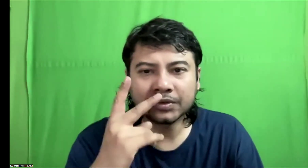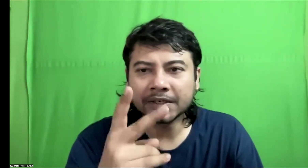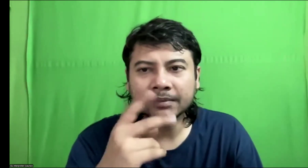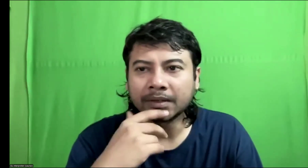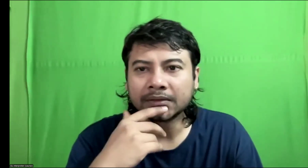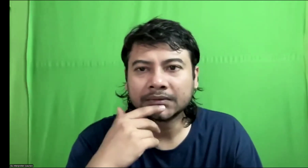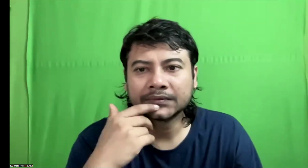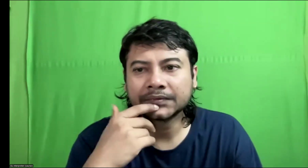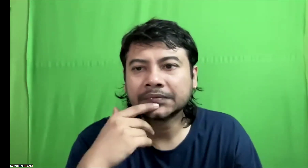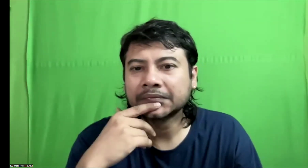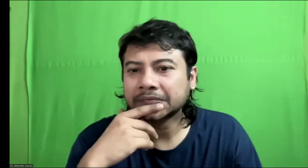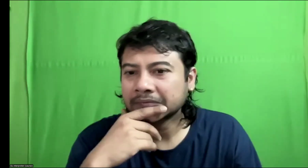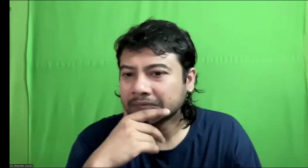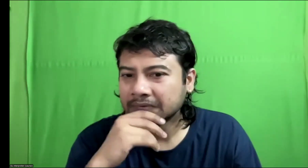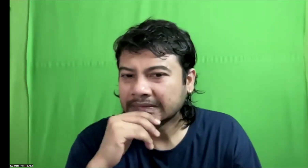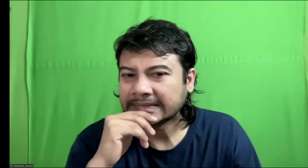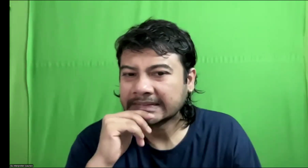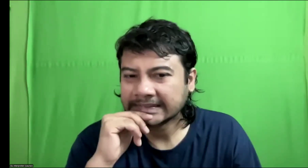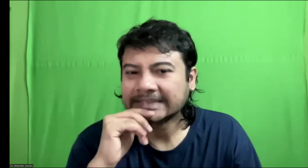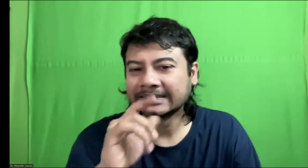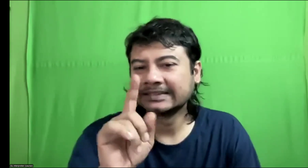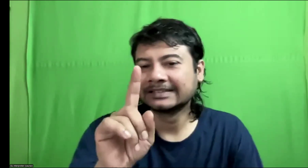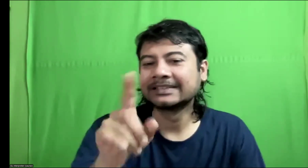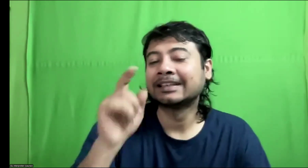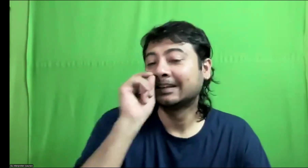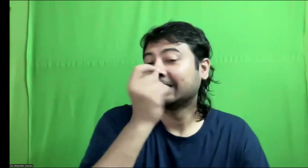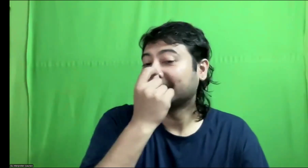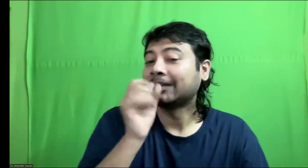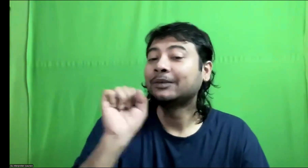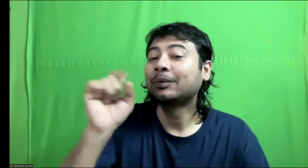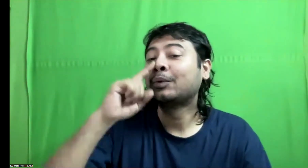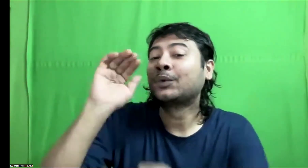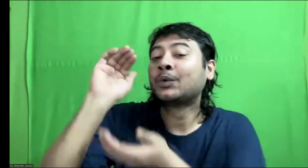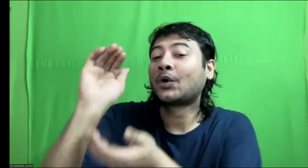No, we I'll call couldn't my do that. daughter. I think we need help. One second.